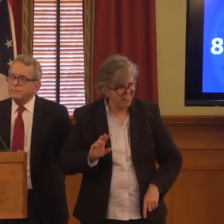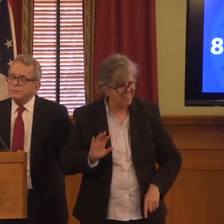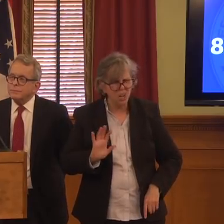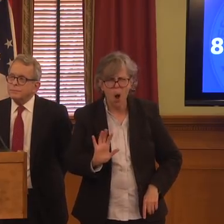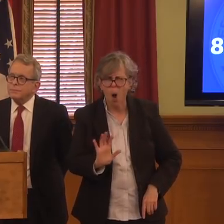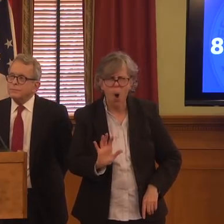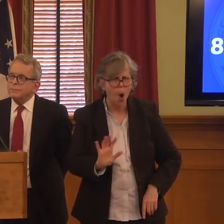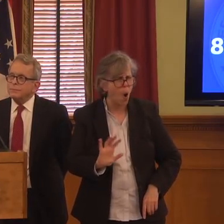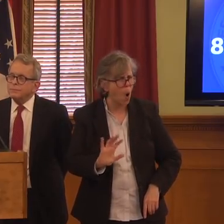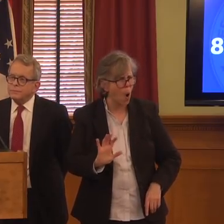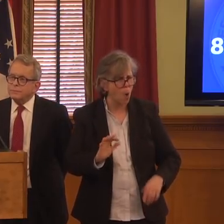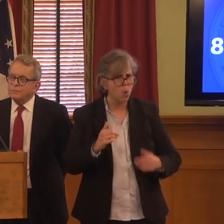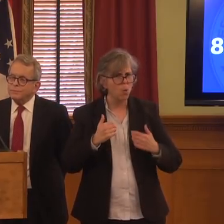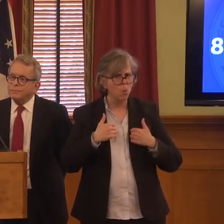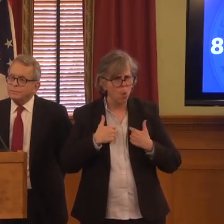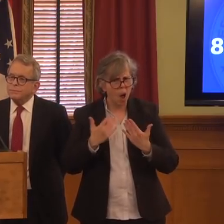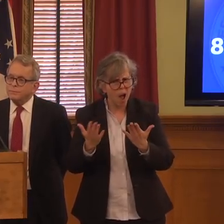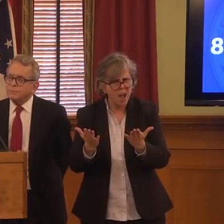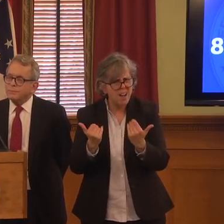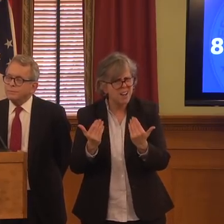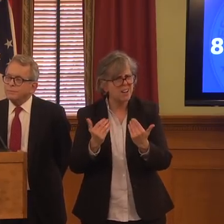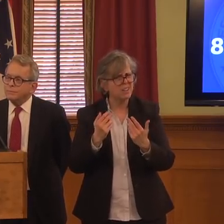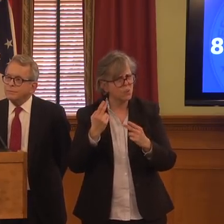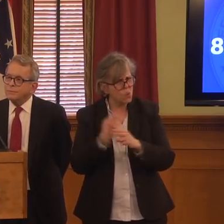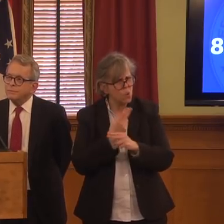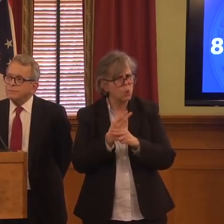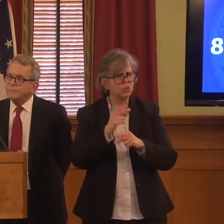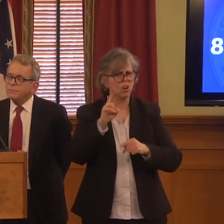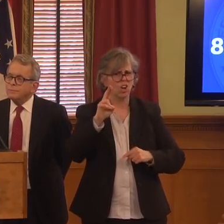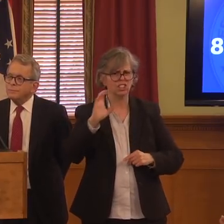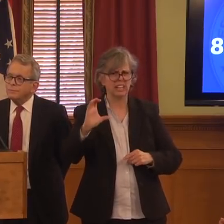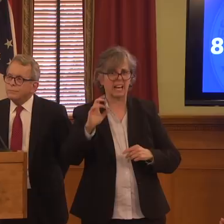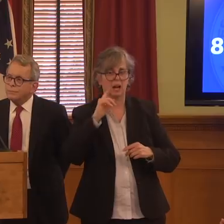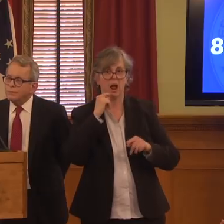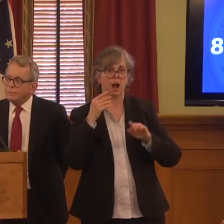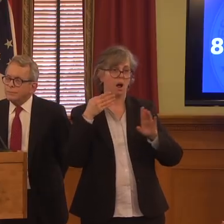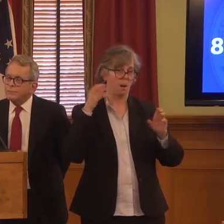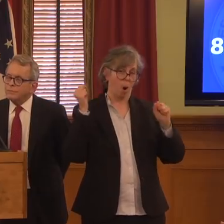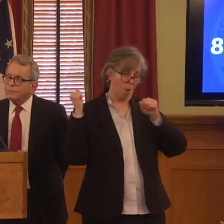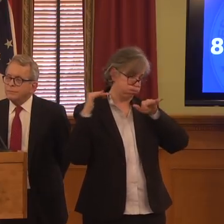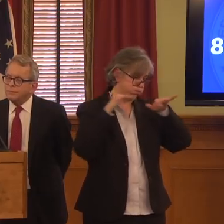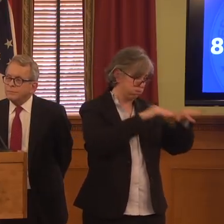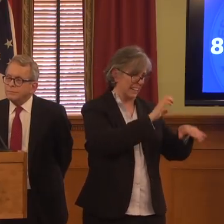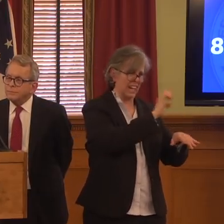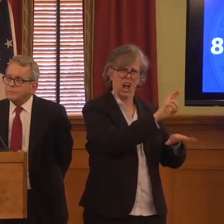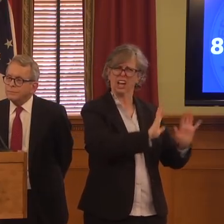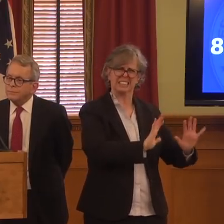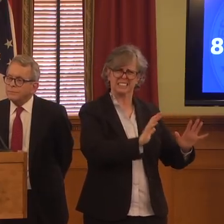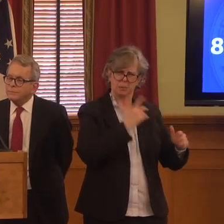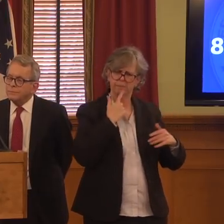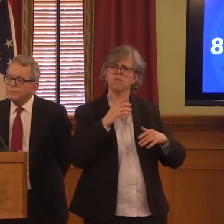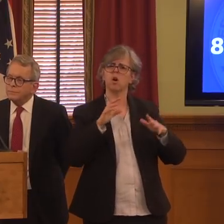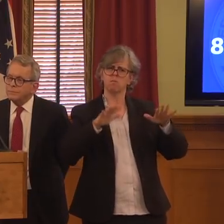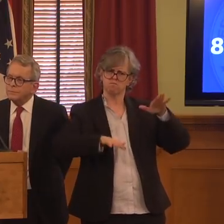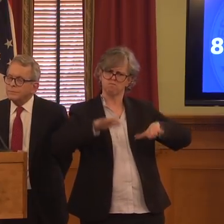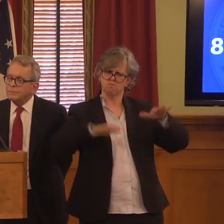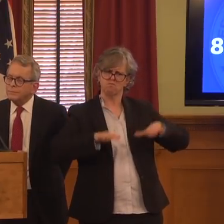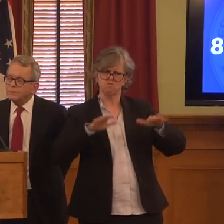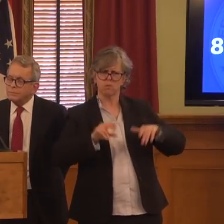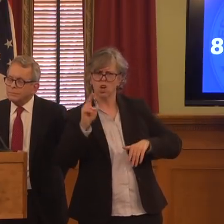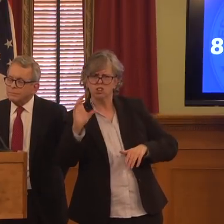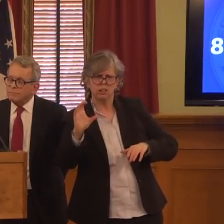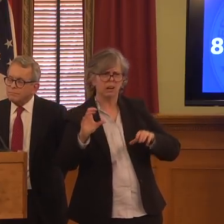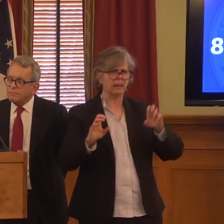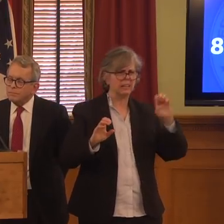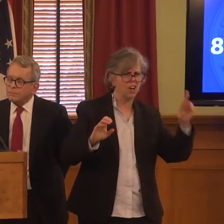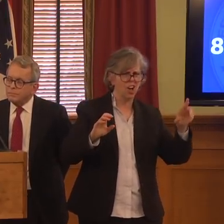rooms. We need everyone to step up. There's great guidance on our site. You'll be getting more through the medical boards and otherwise. We really need